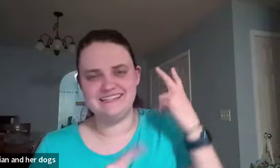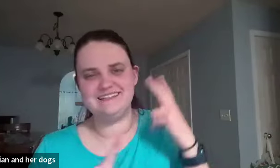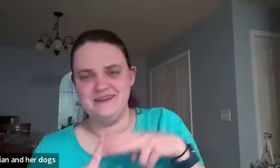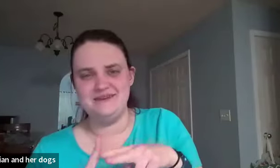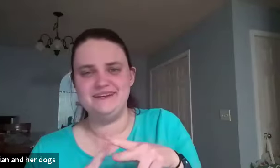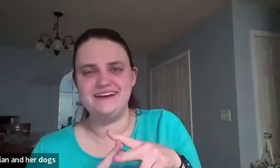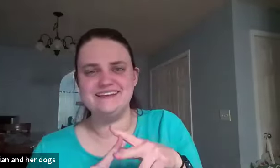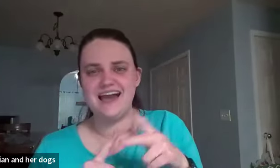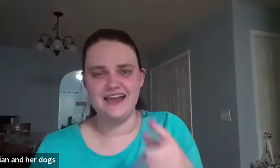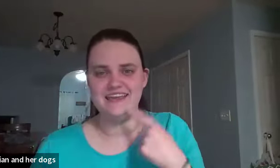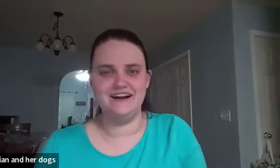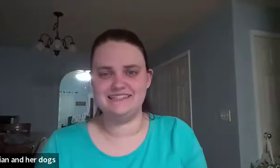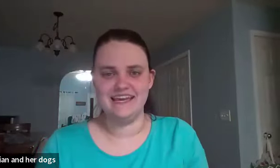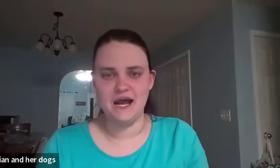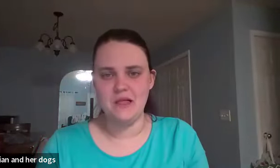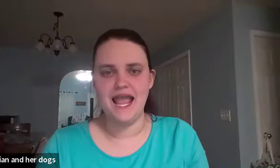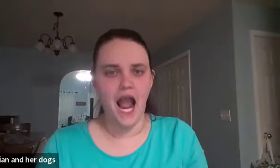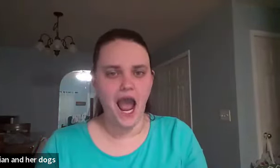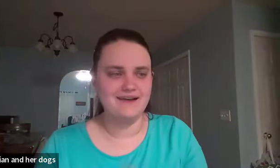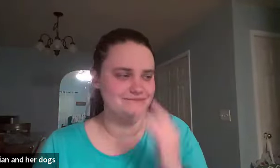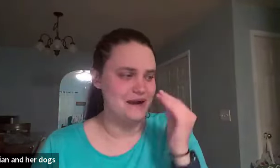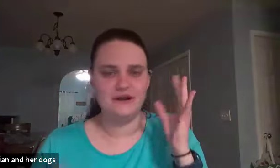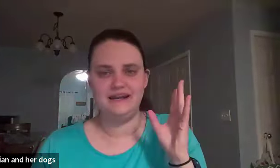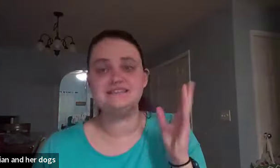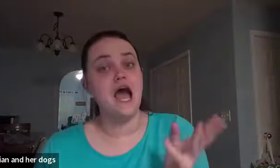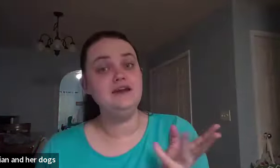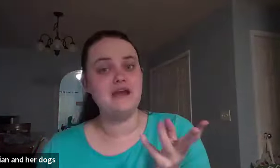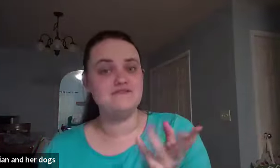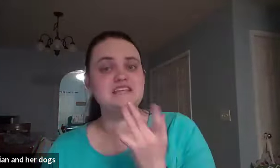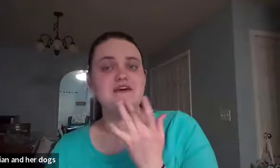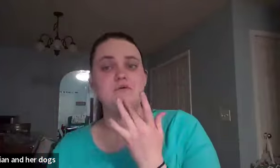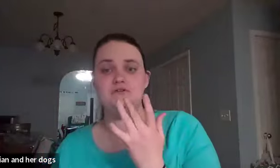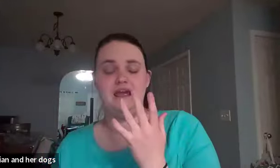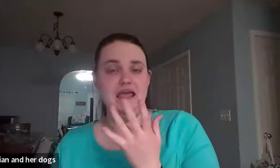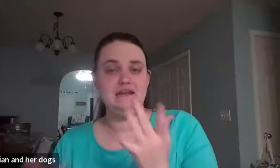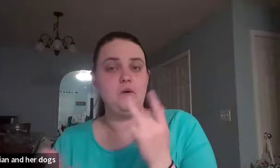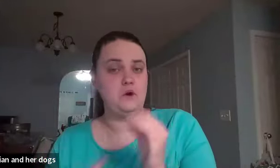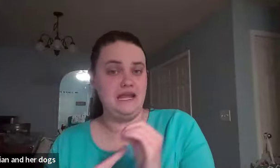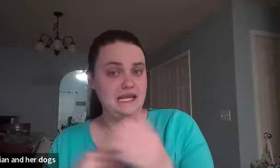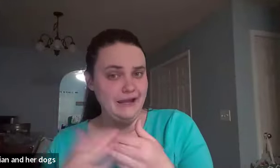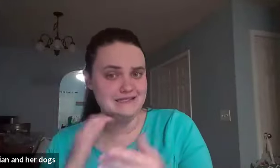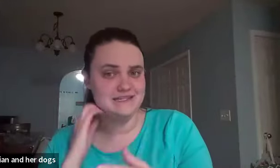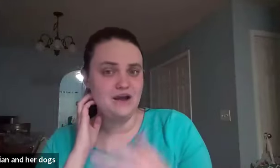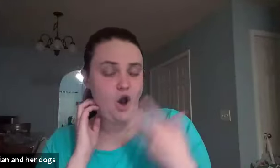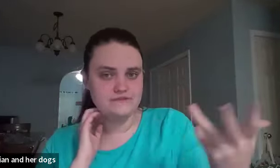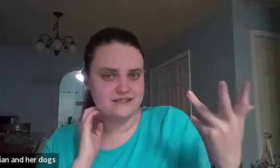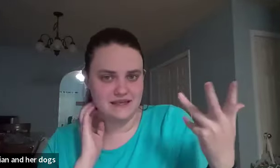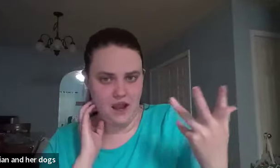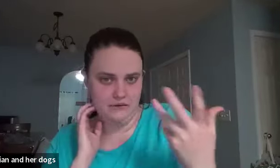phonics coming in because I cannot say it. I'm like my brain because I don't ever say that word anyways often because like I don't